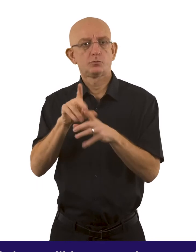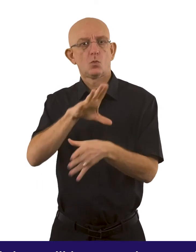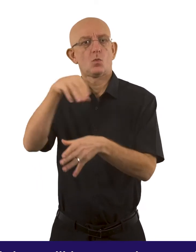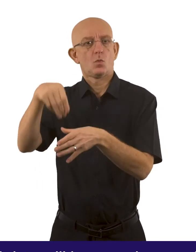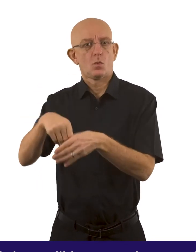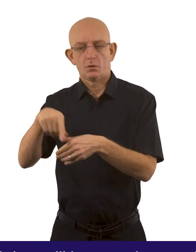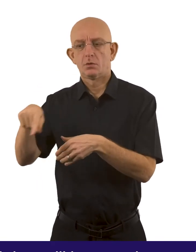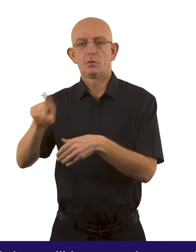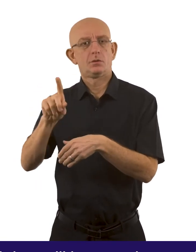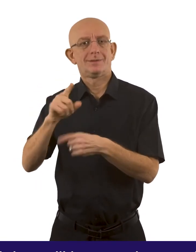provide email.